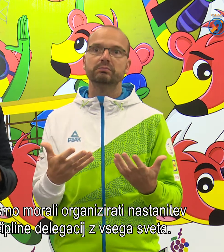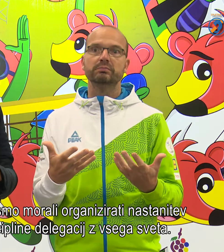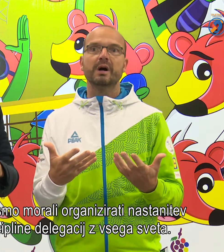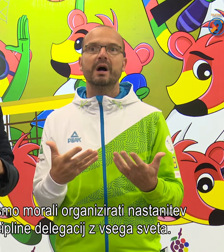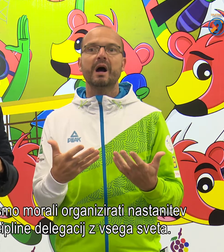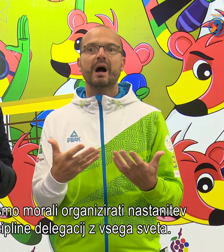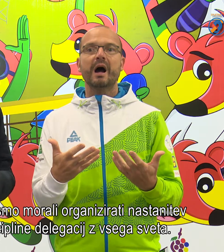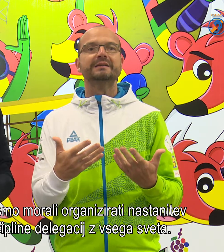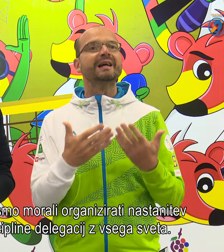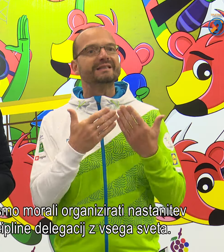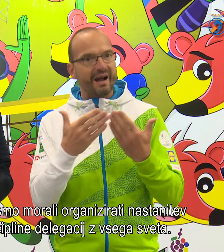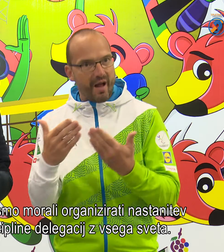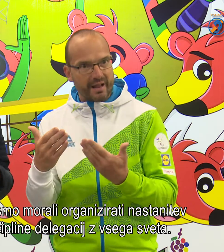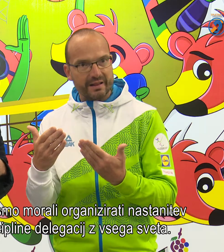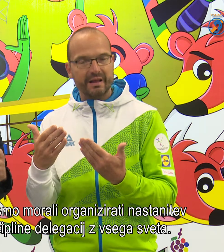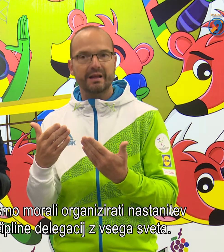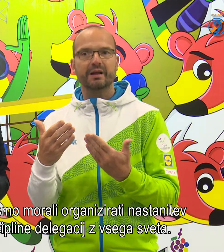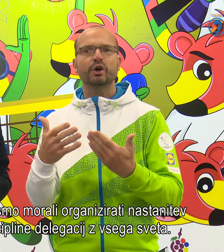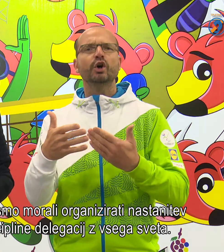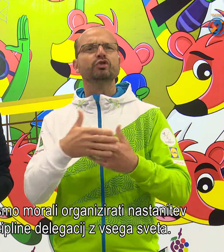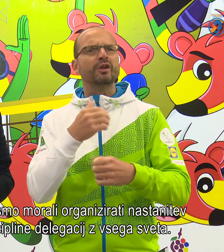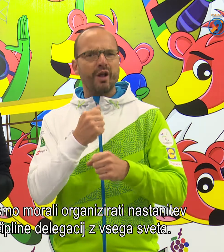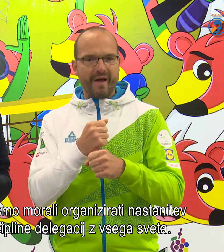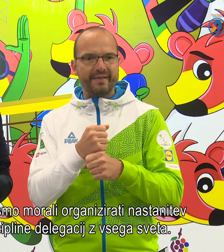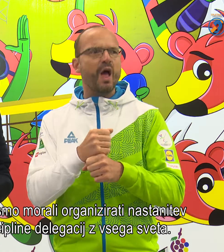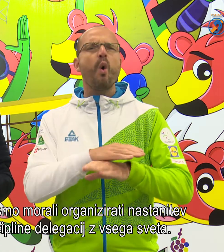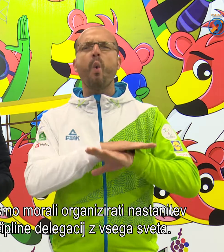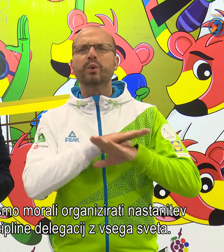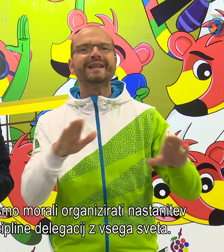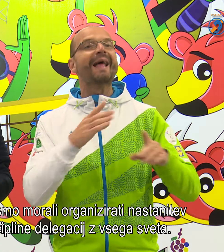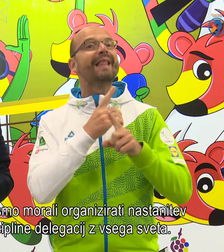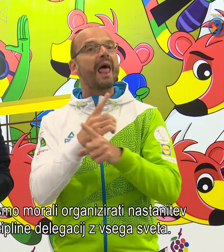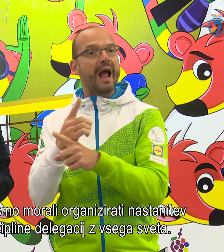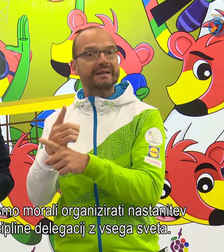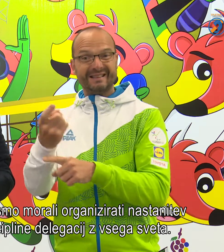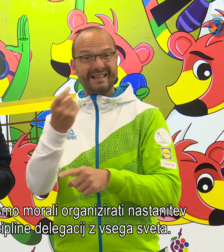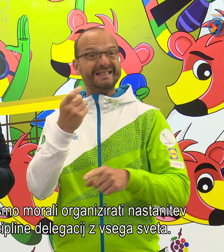to have the comprehension of all delegations around the world that